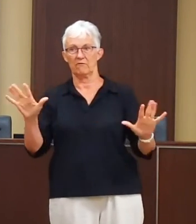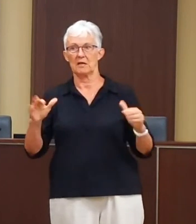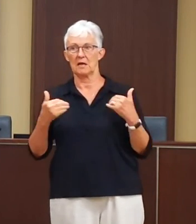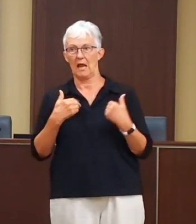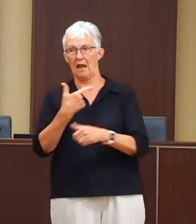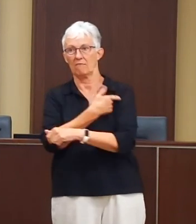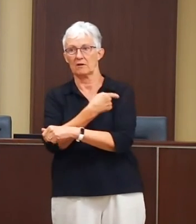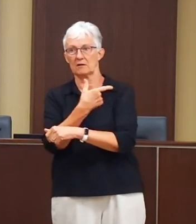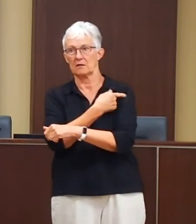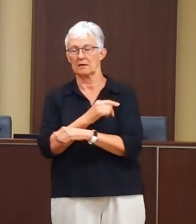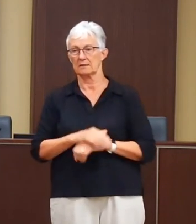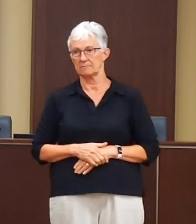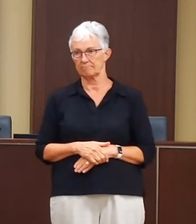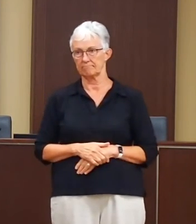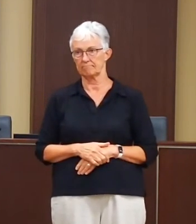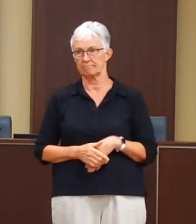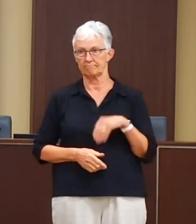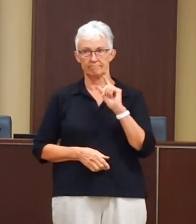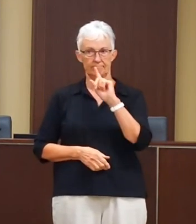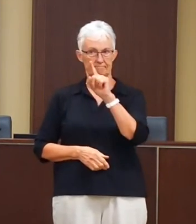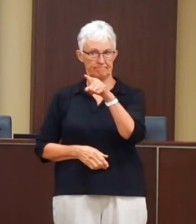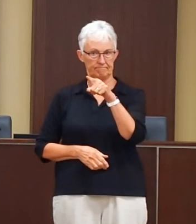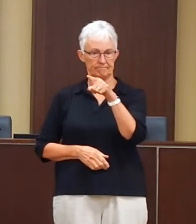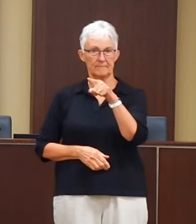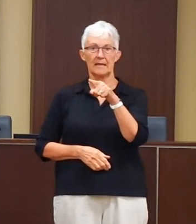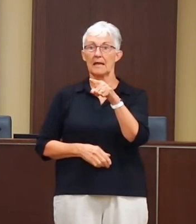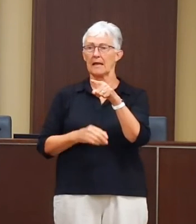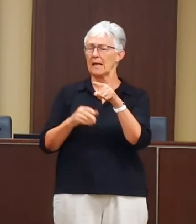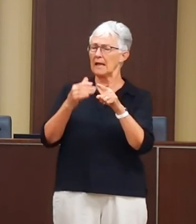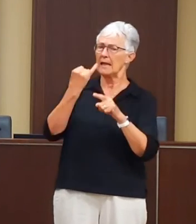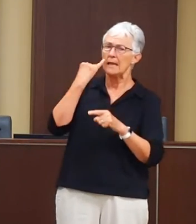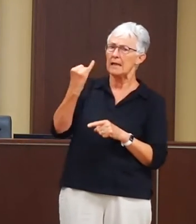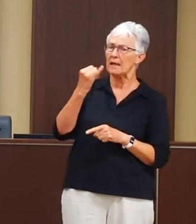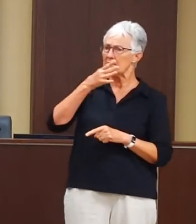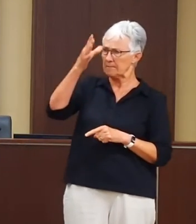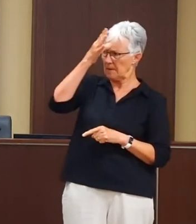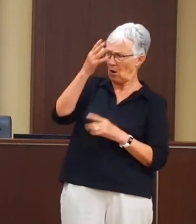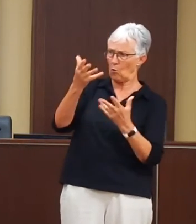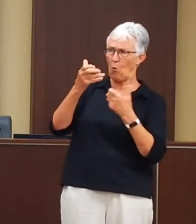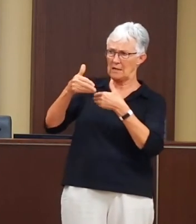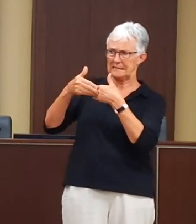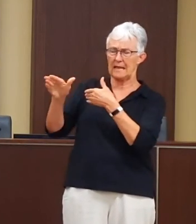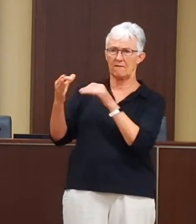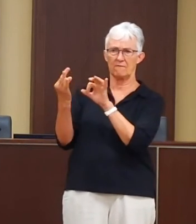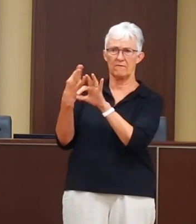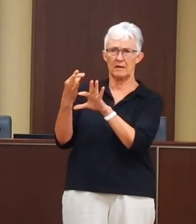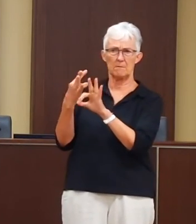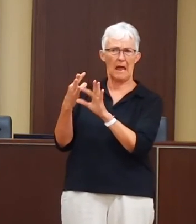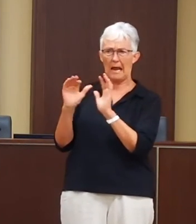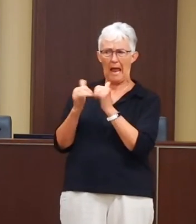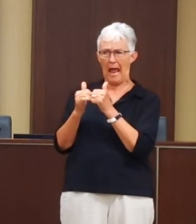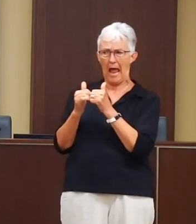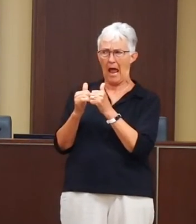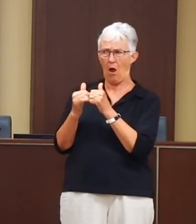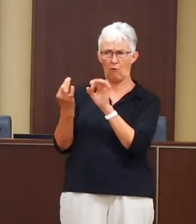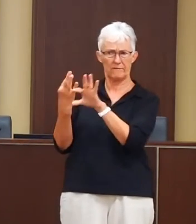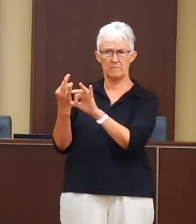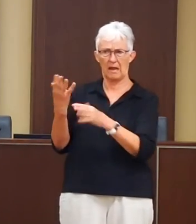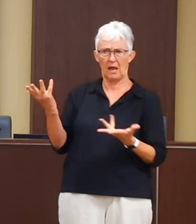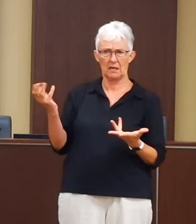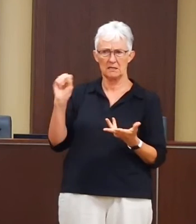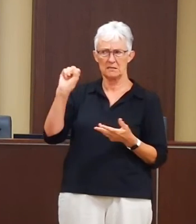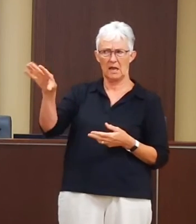For a parent that wants to send their feedback after reading this plan, how do you guys want that feedback? Get on the website.